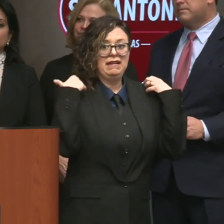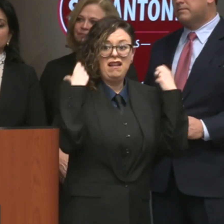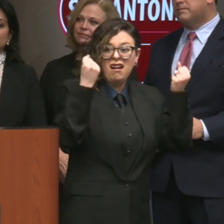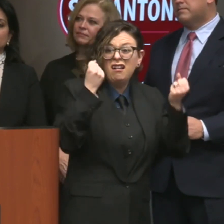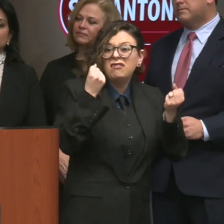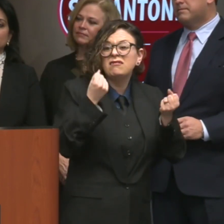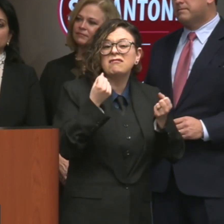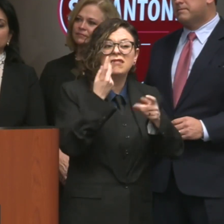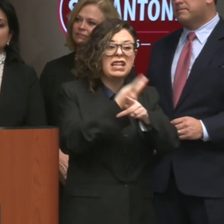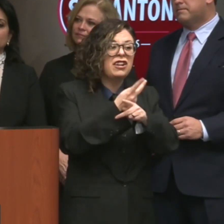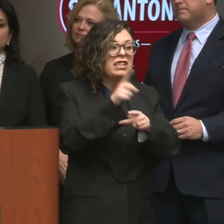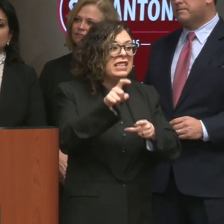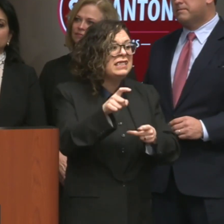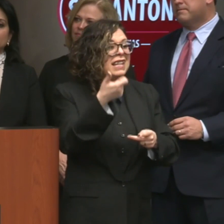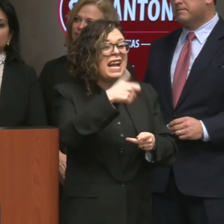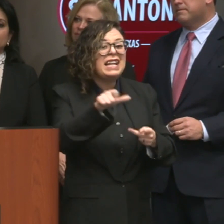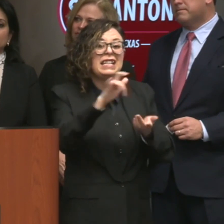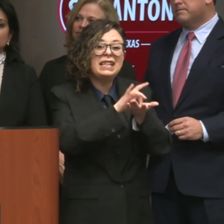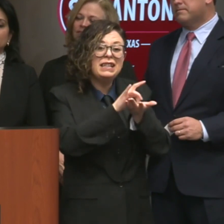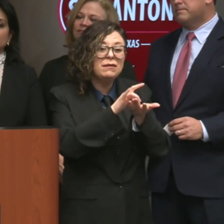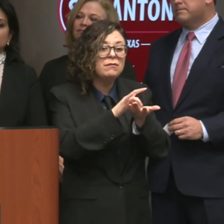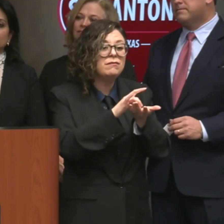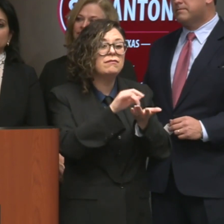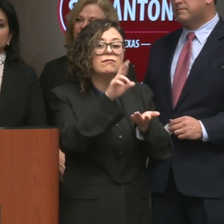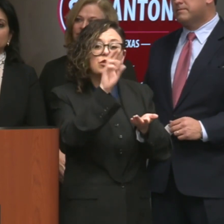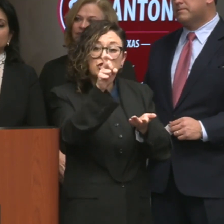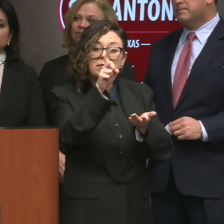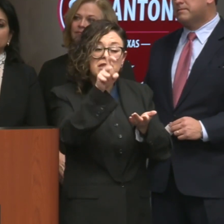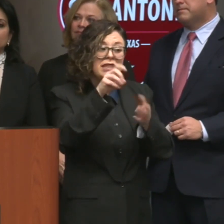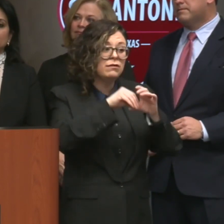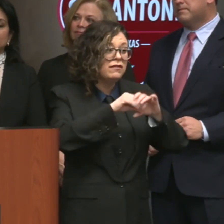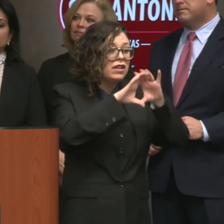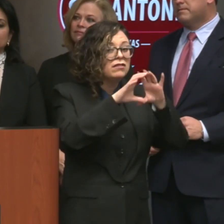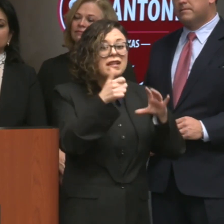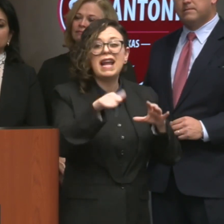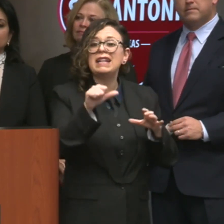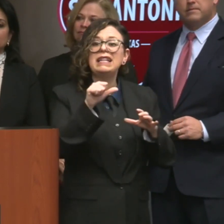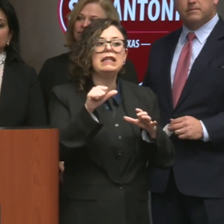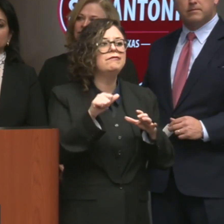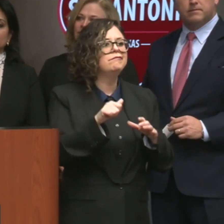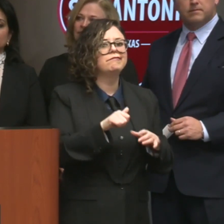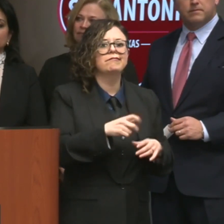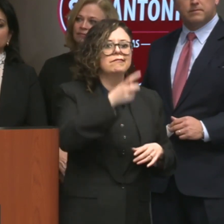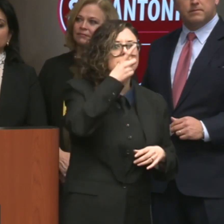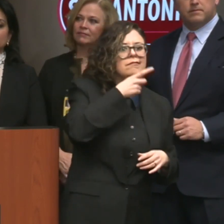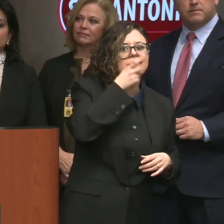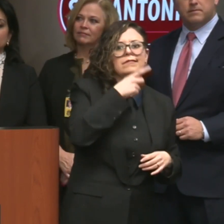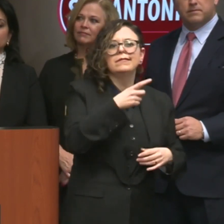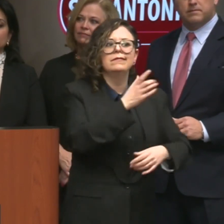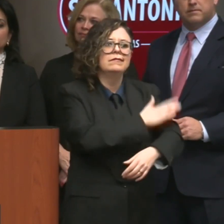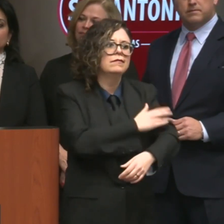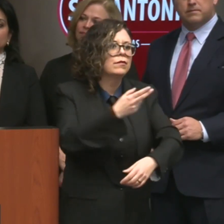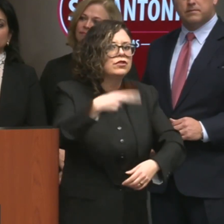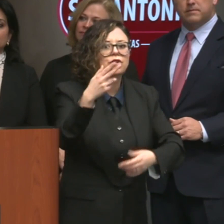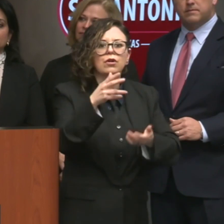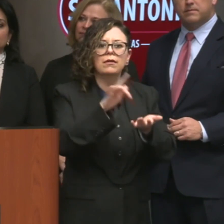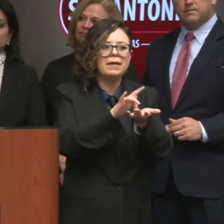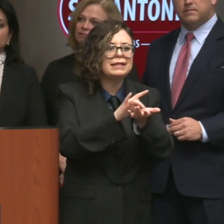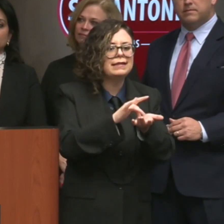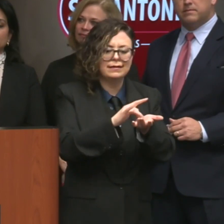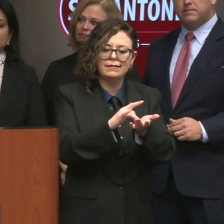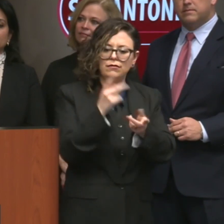have prescriptions that need to be refilled, if they have chronic health conditions, their needs are being met there. And then if they have symptoms